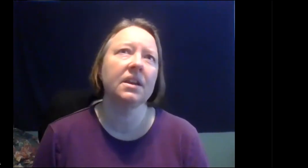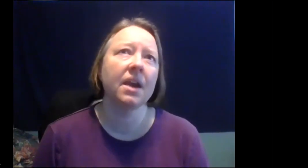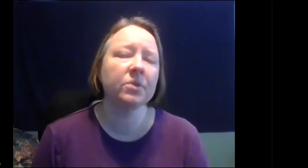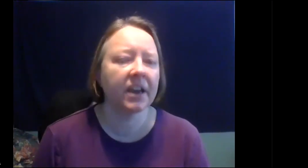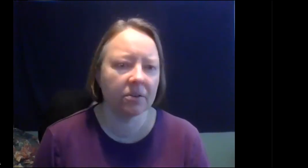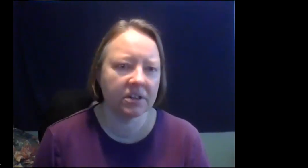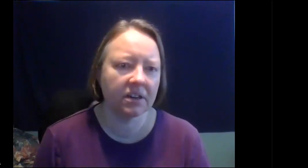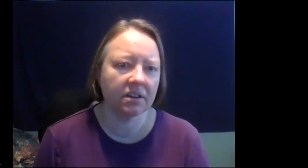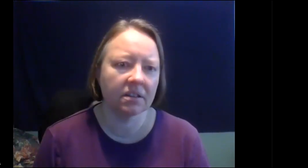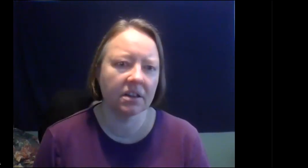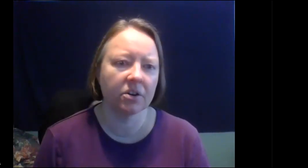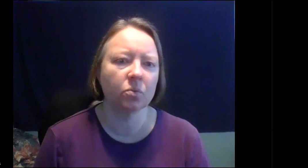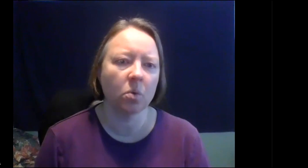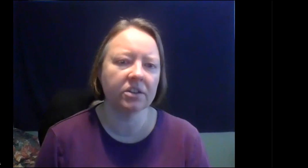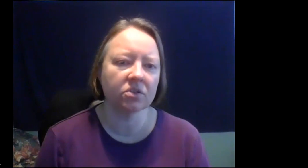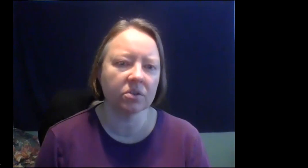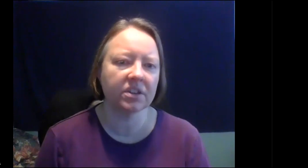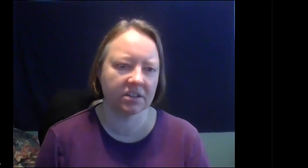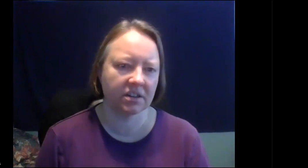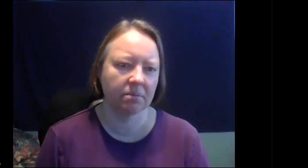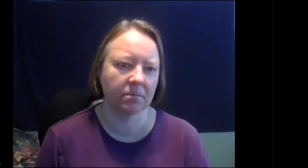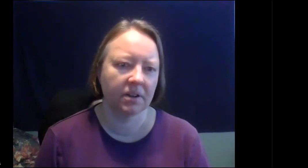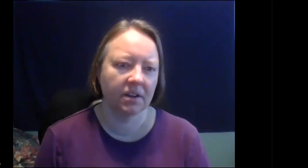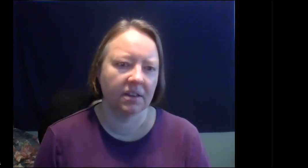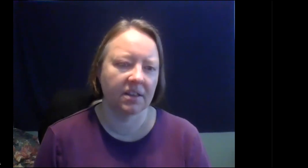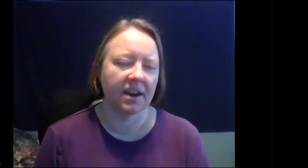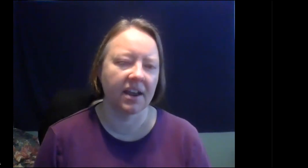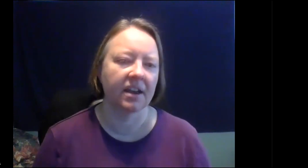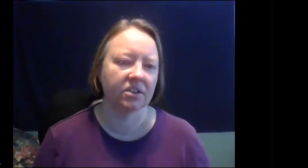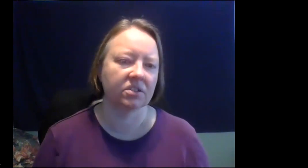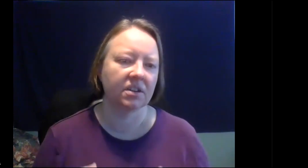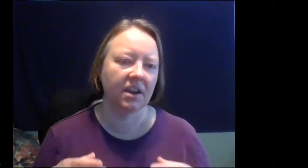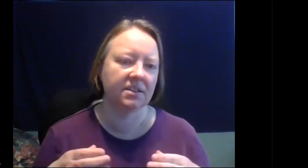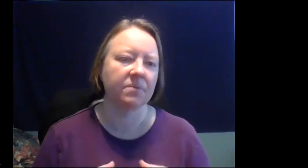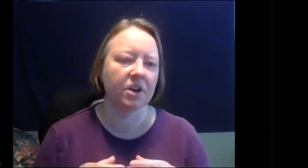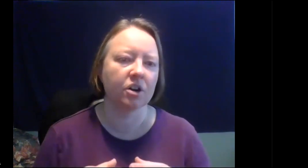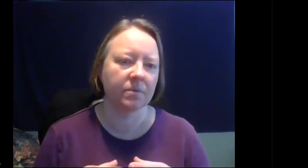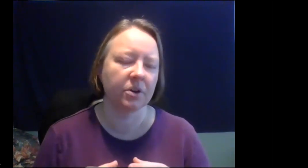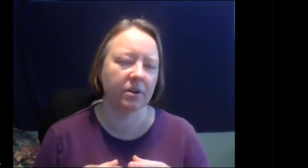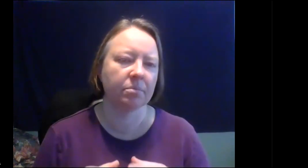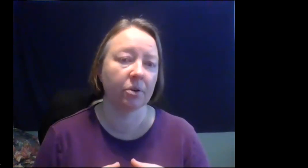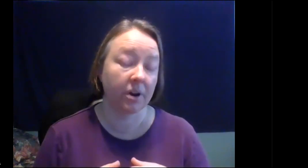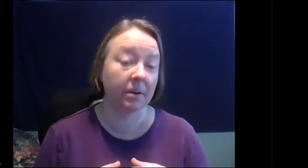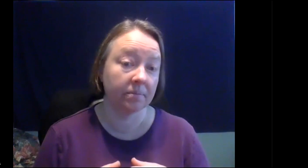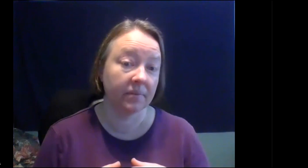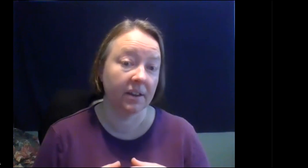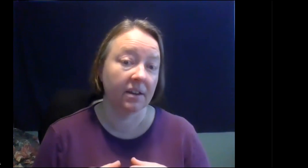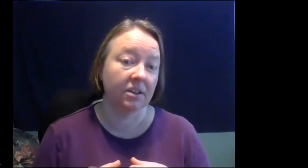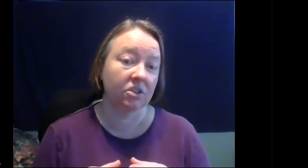in every county, there is one school system that has a deaf and hard of hearing program.